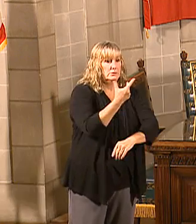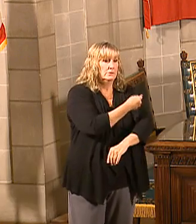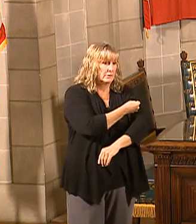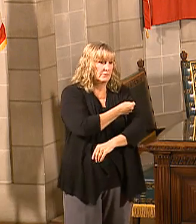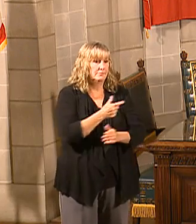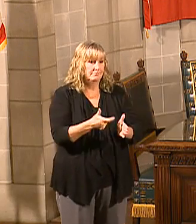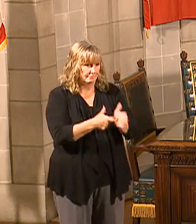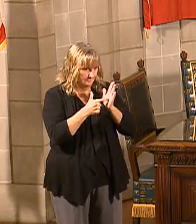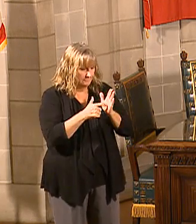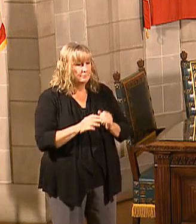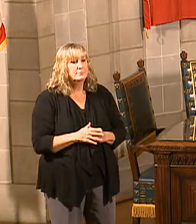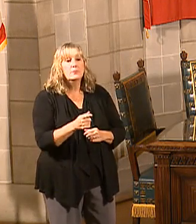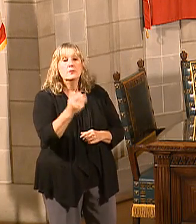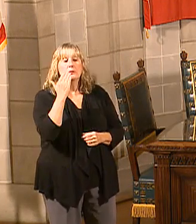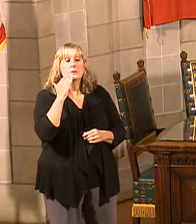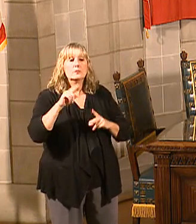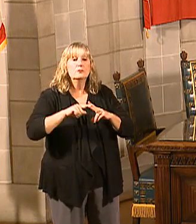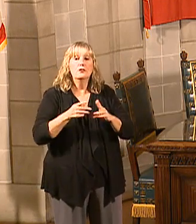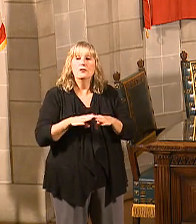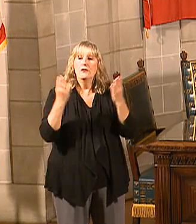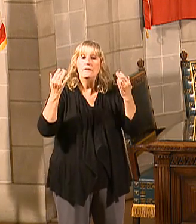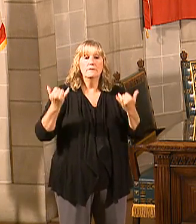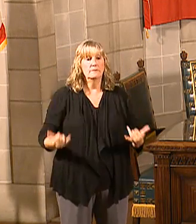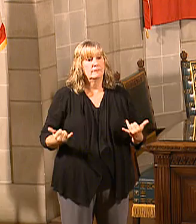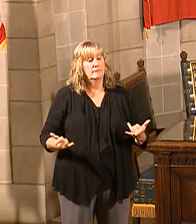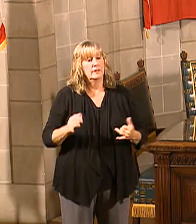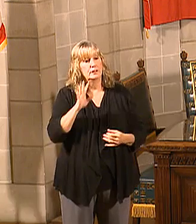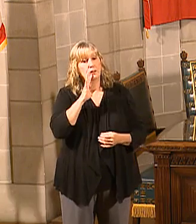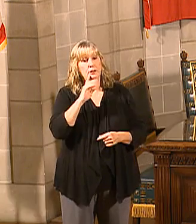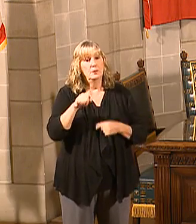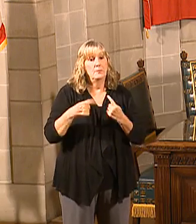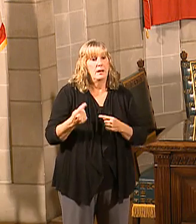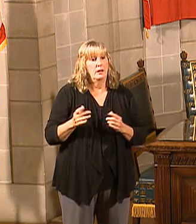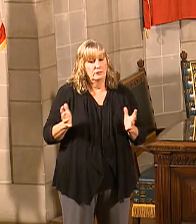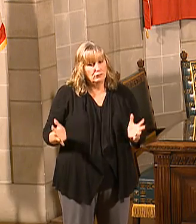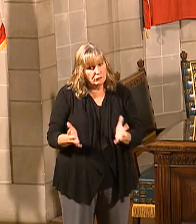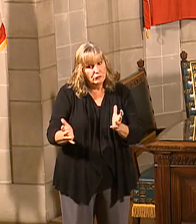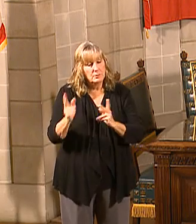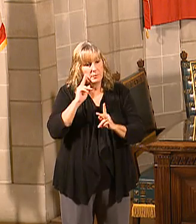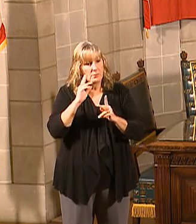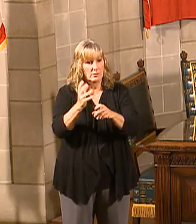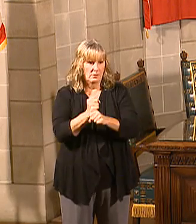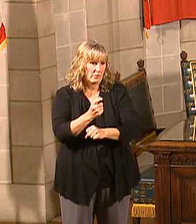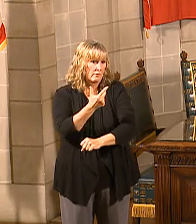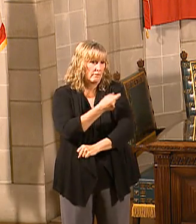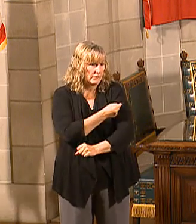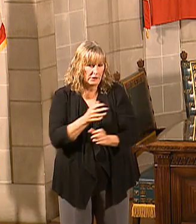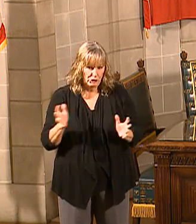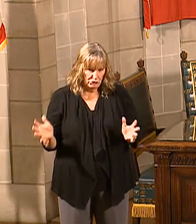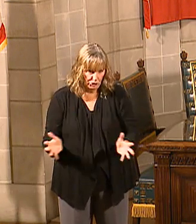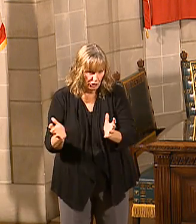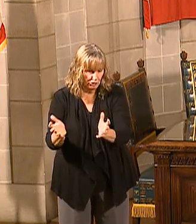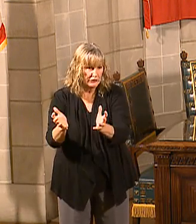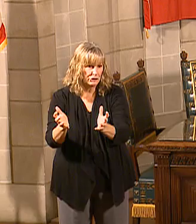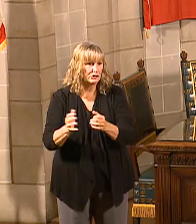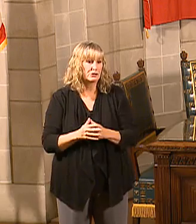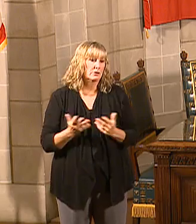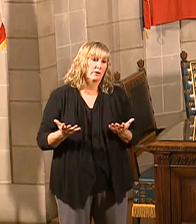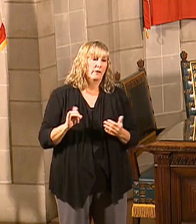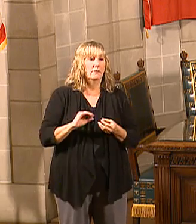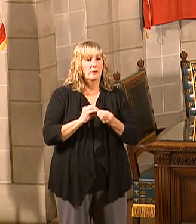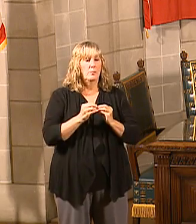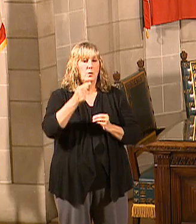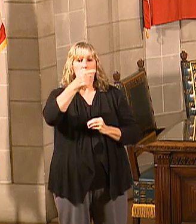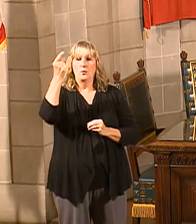know, we started off this press conference talking about encouraging people to get the vaccine. I certainly believe that that is the number